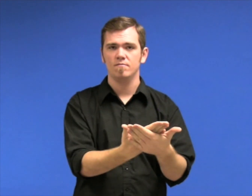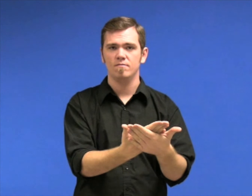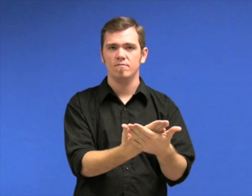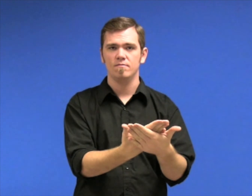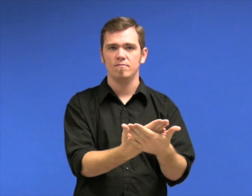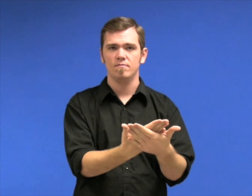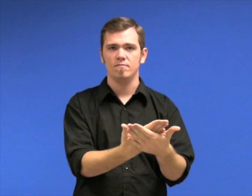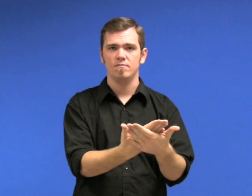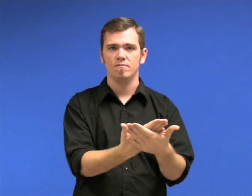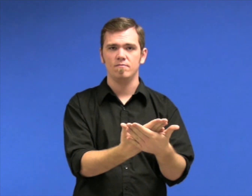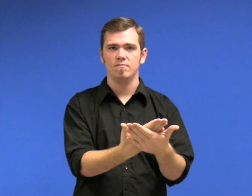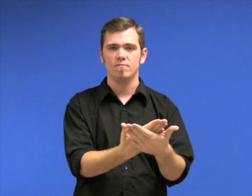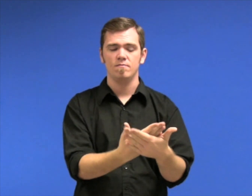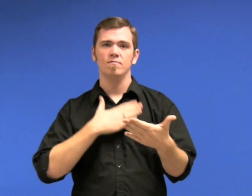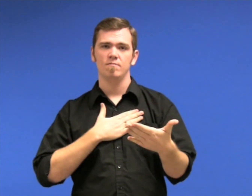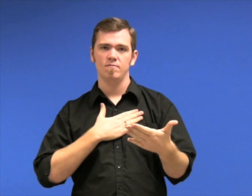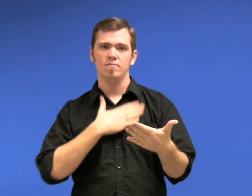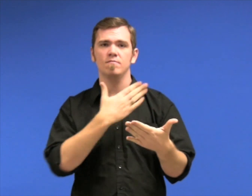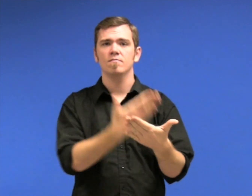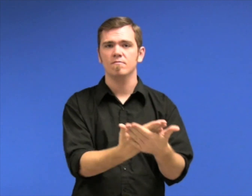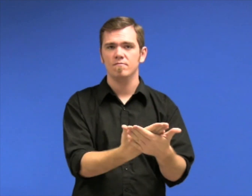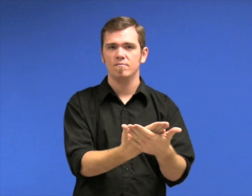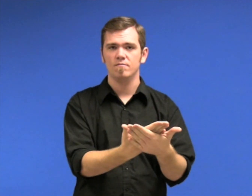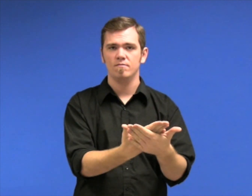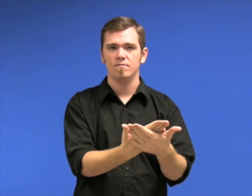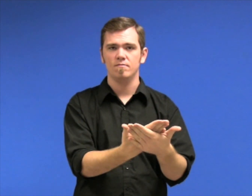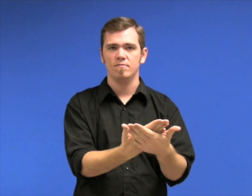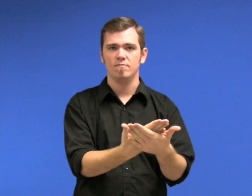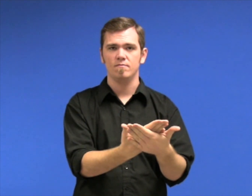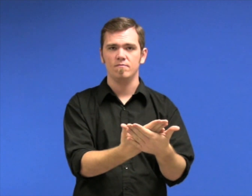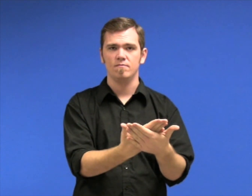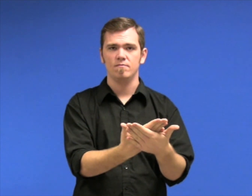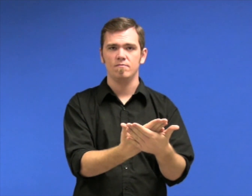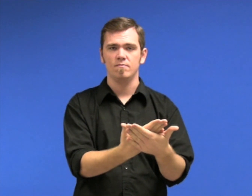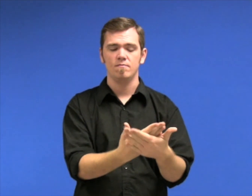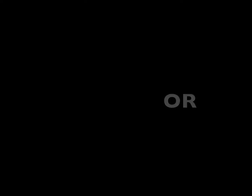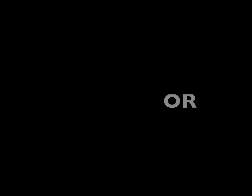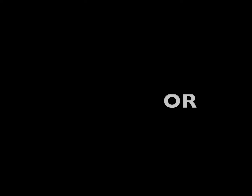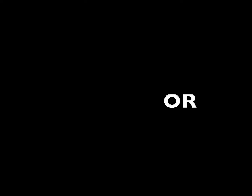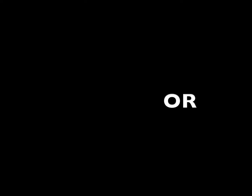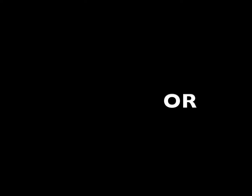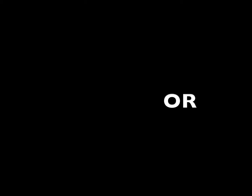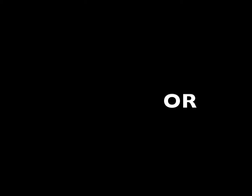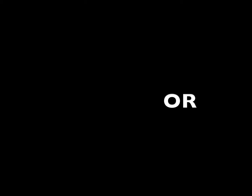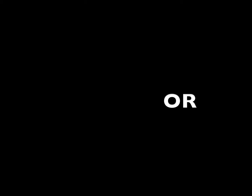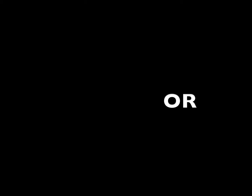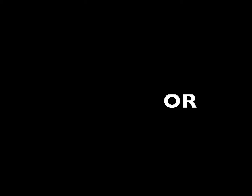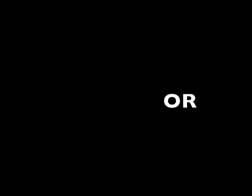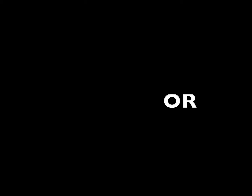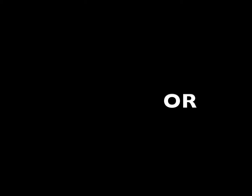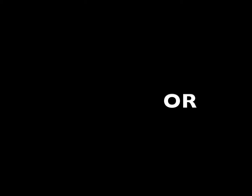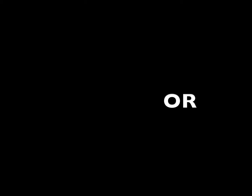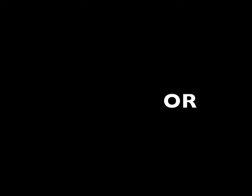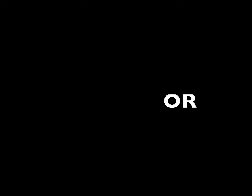birthday, which means my arrival. So birthday. Or